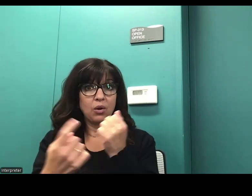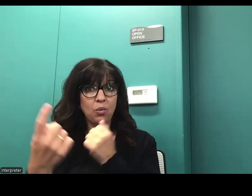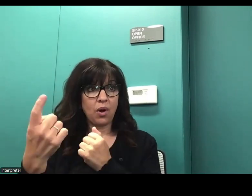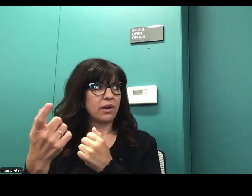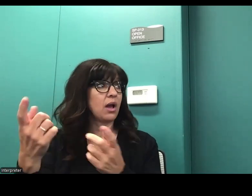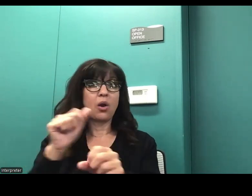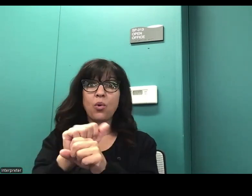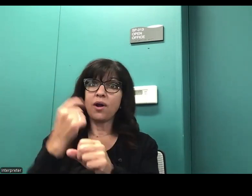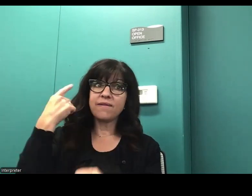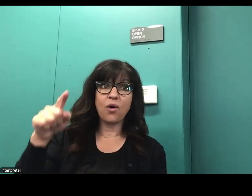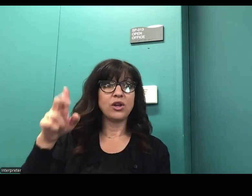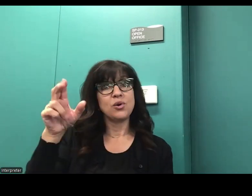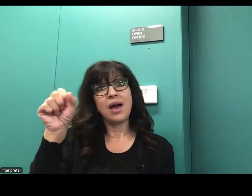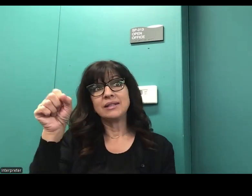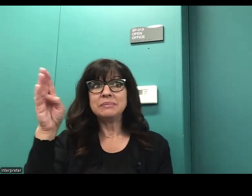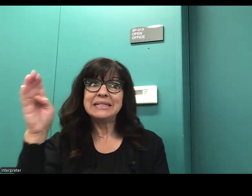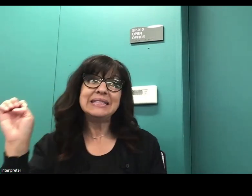Utah State Board of Education? It's a good time.